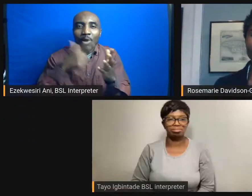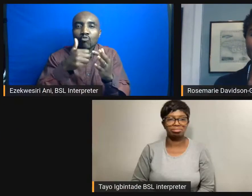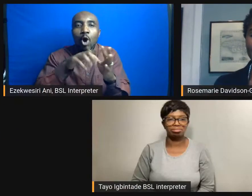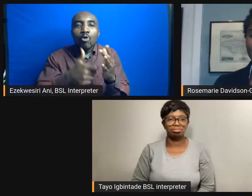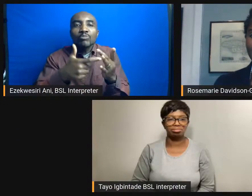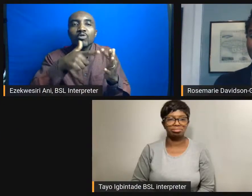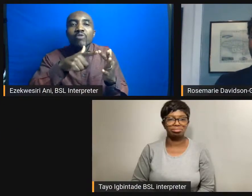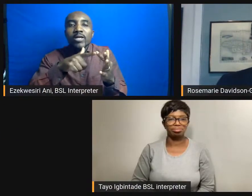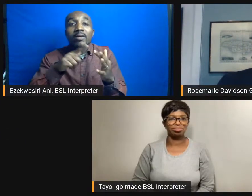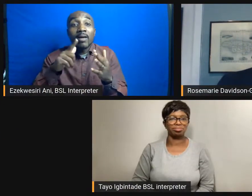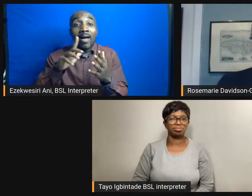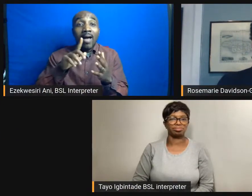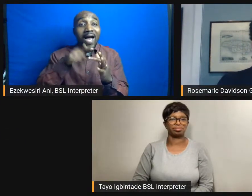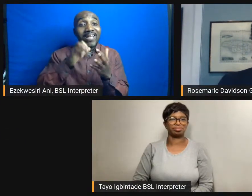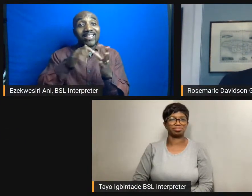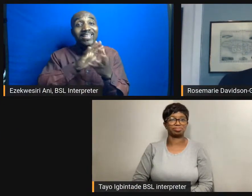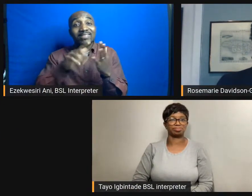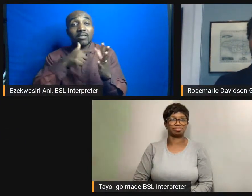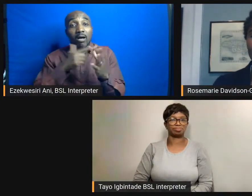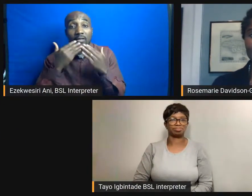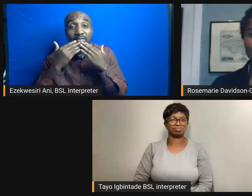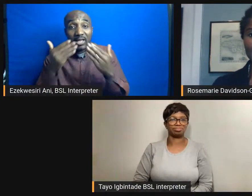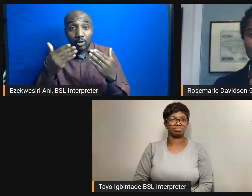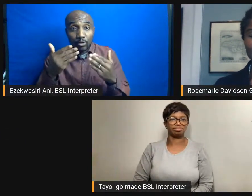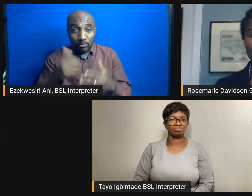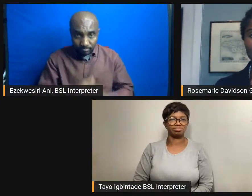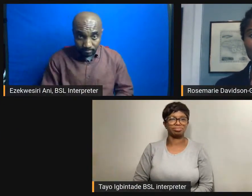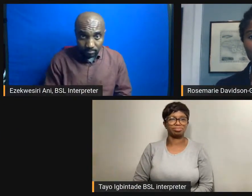Thank you, Eleasah. And